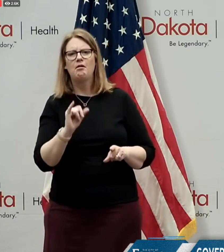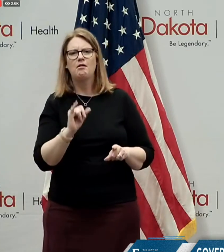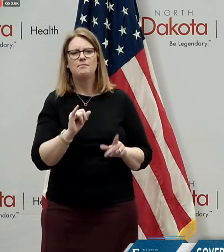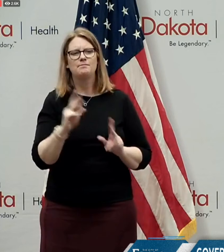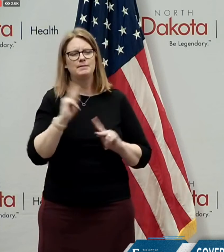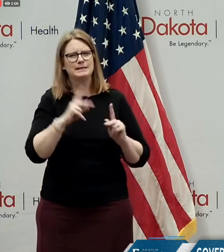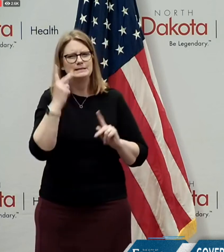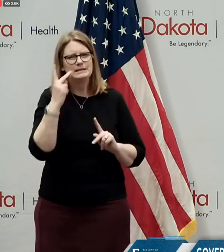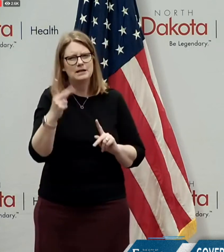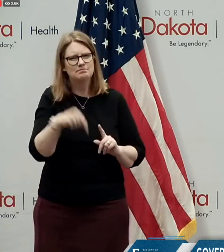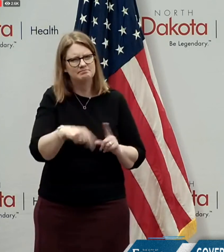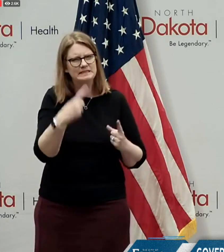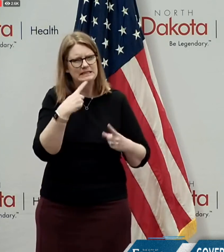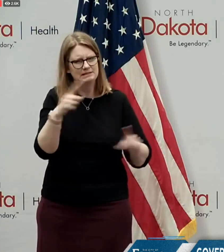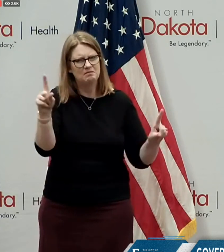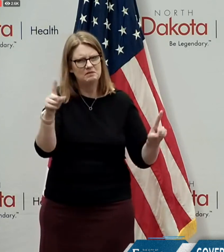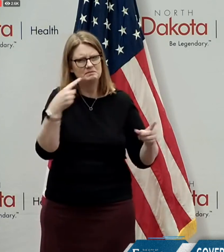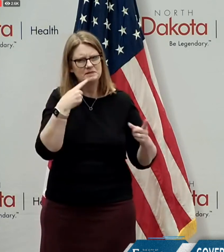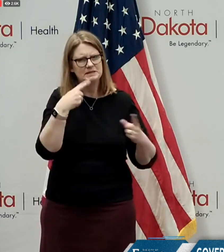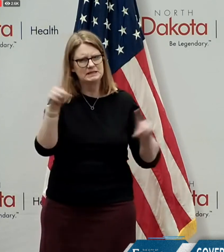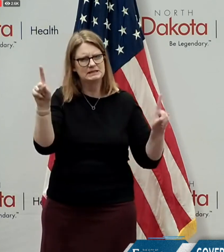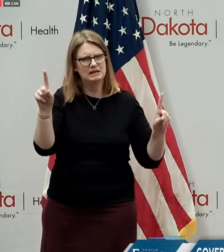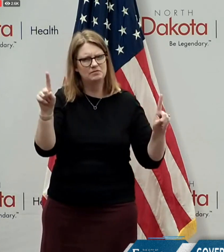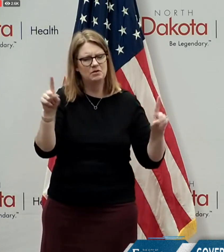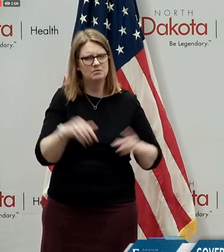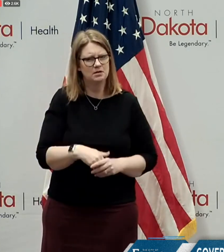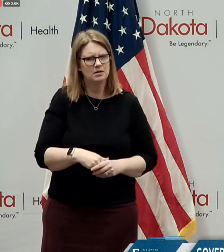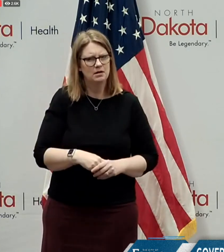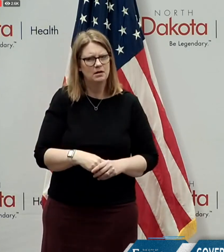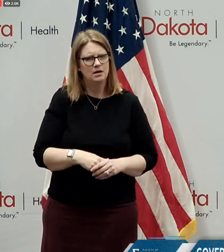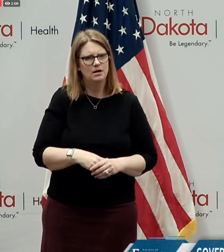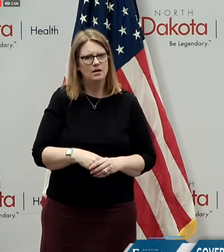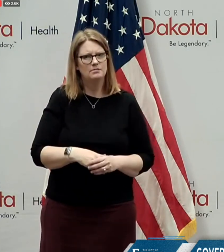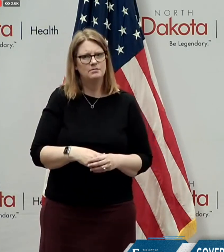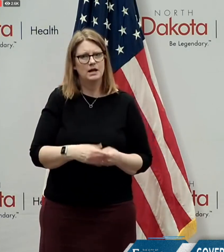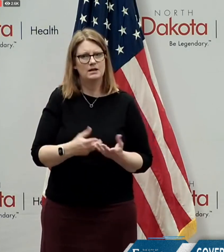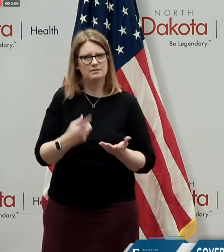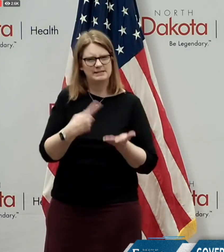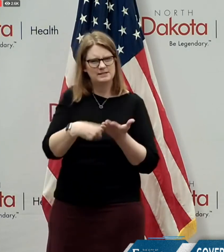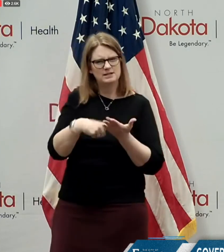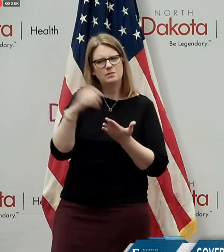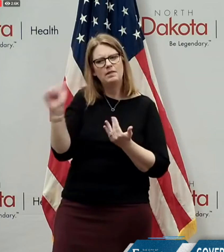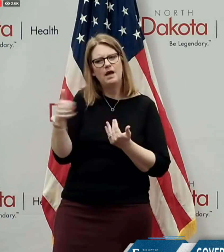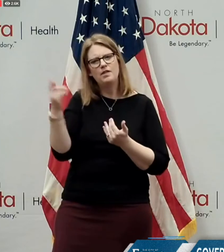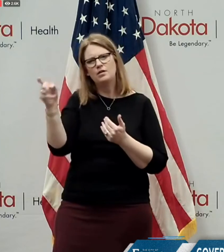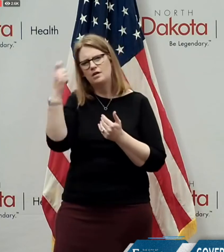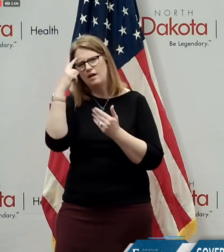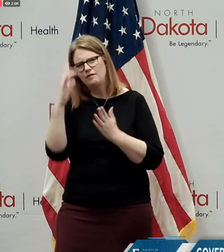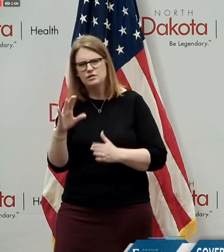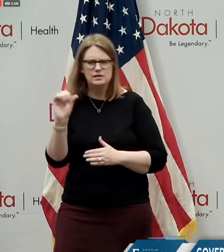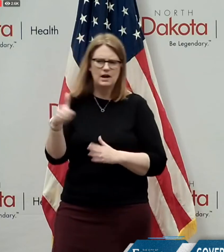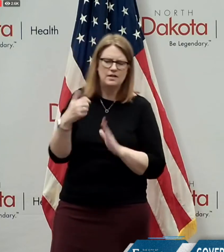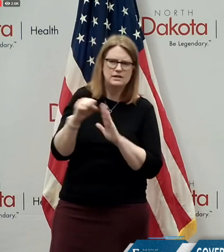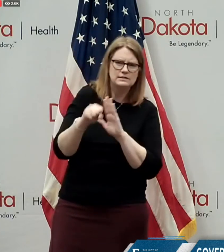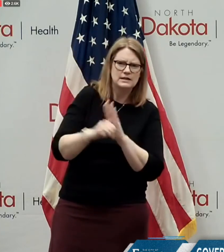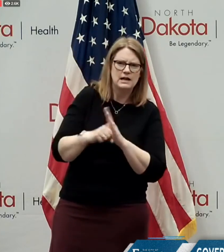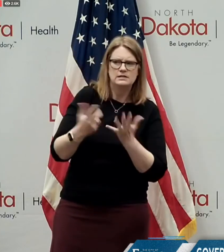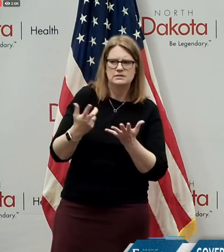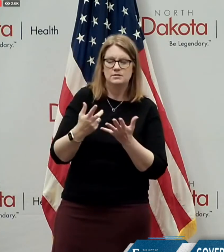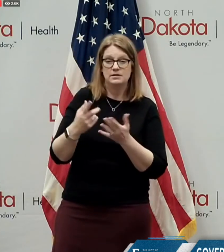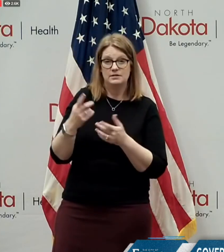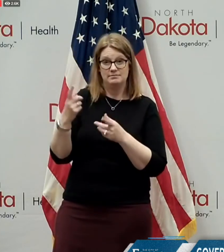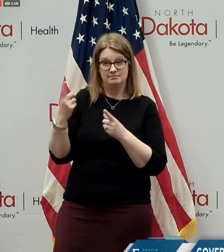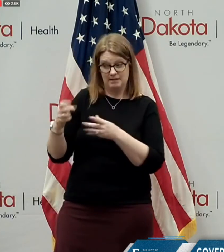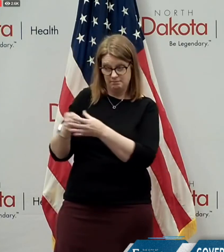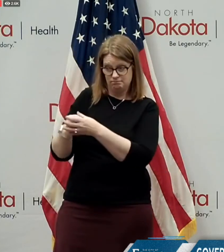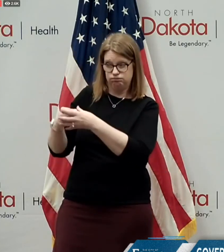execution. And I also know from speaking with other governors in other states, when they've been dealing with some outbreaks, some